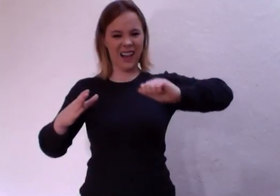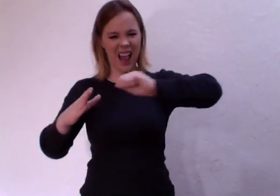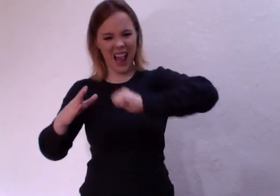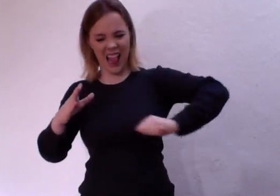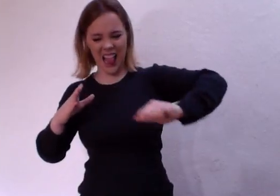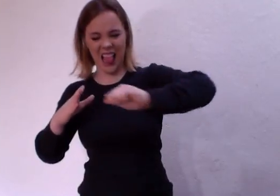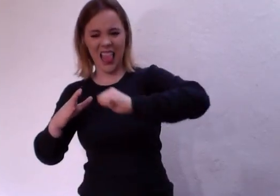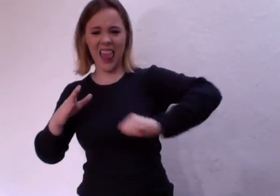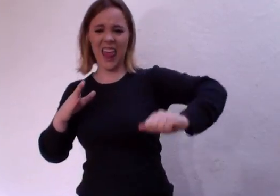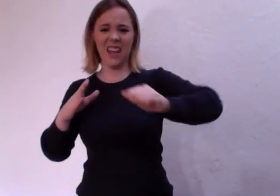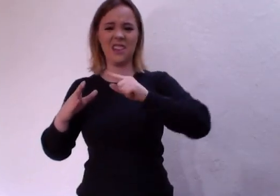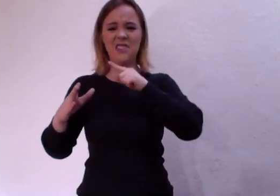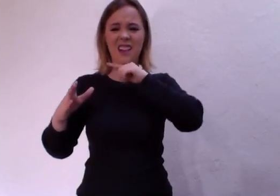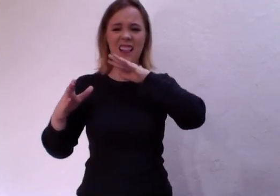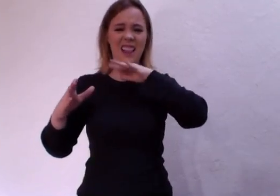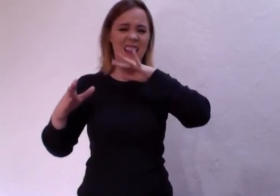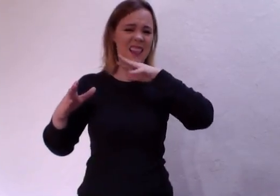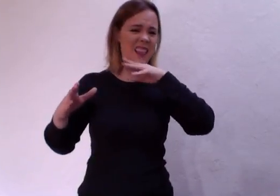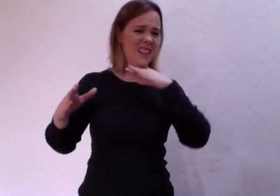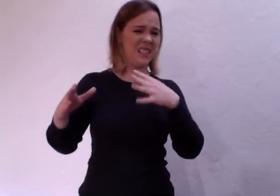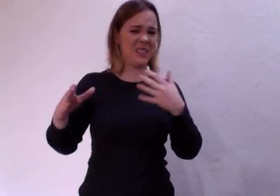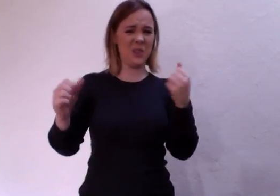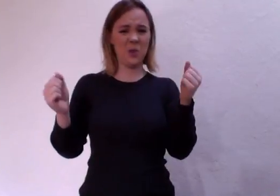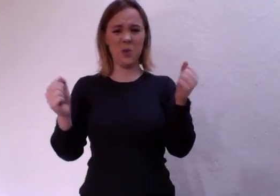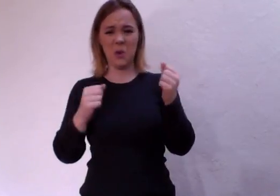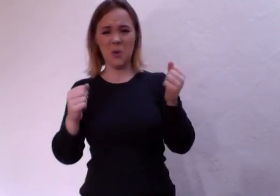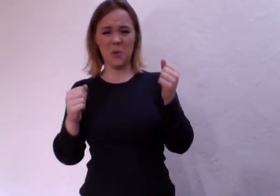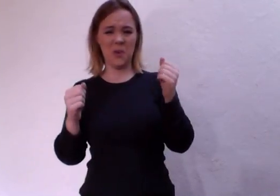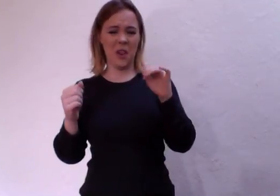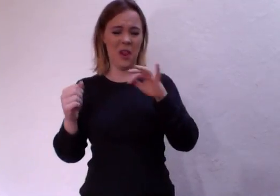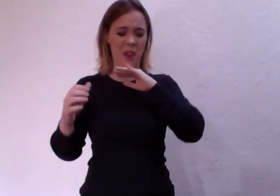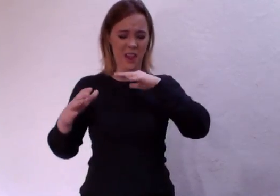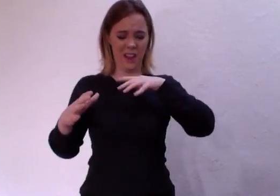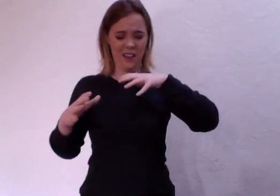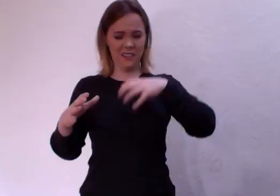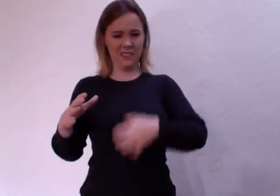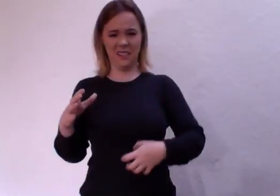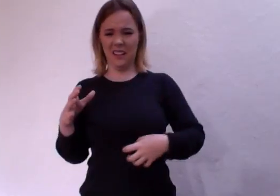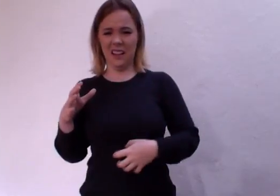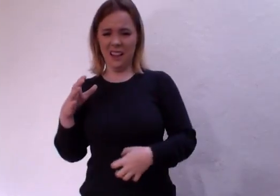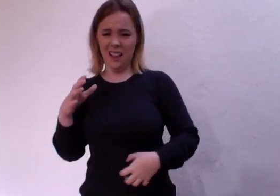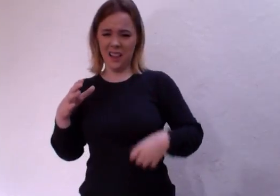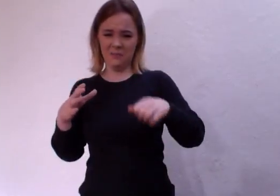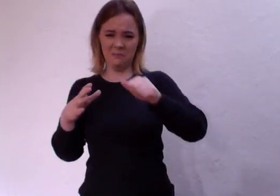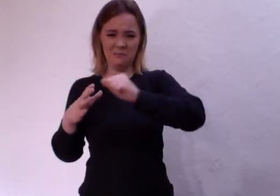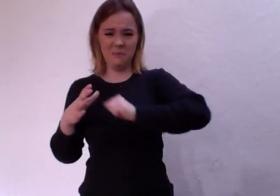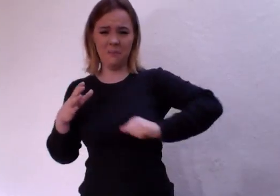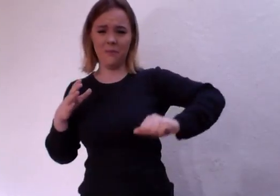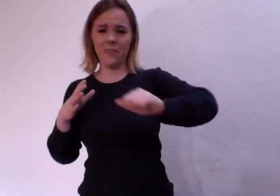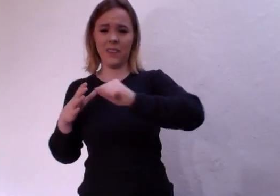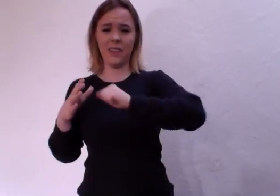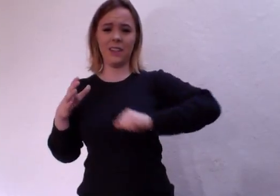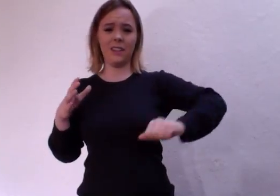So cold, nasty chowder. You'd have to dig so deep that I remember the edge of the chowder pot would touch my body.